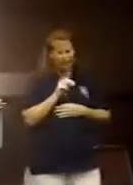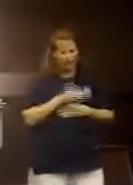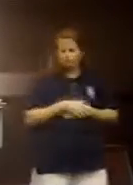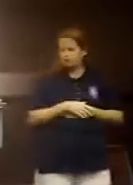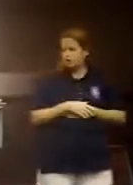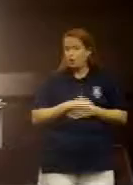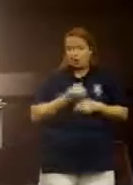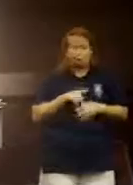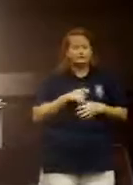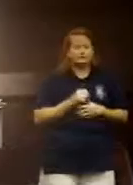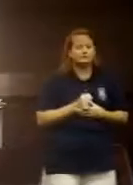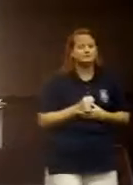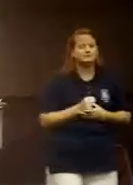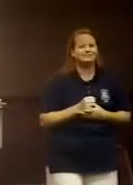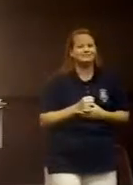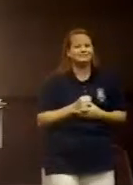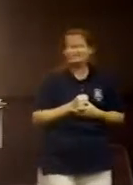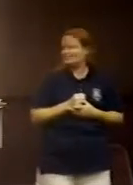just,